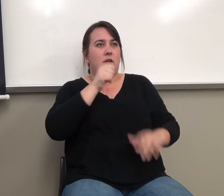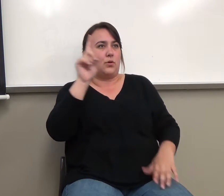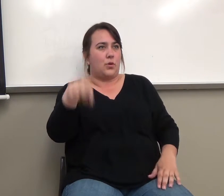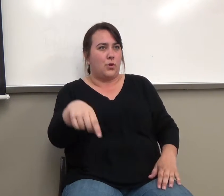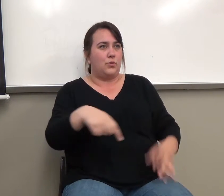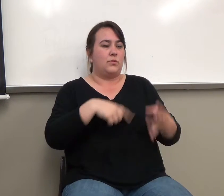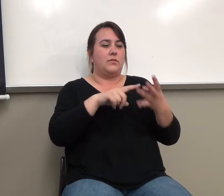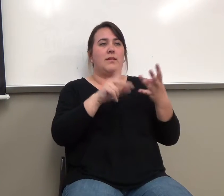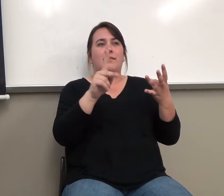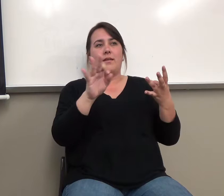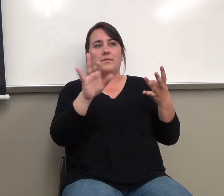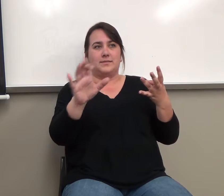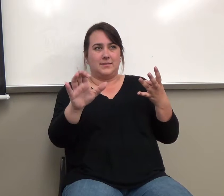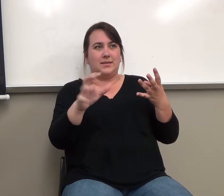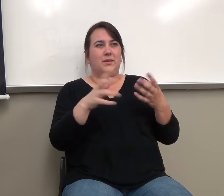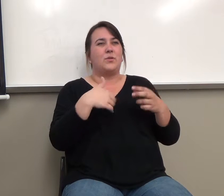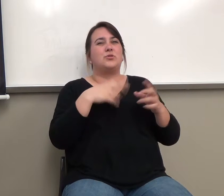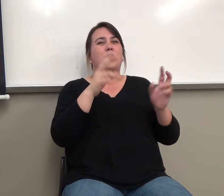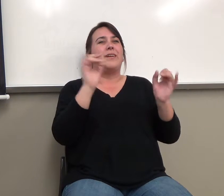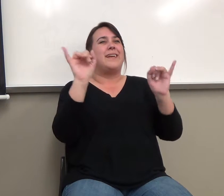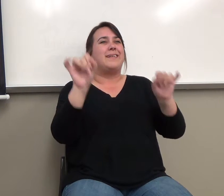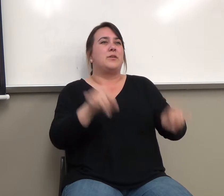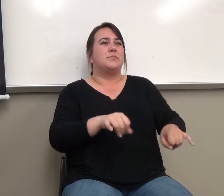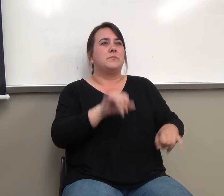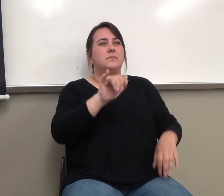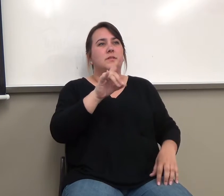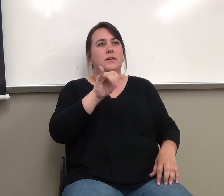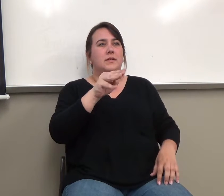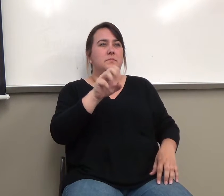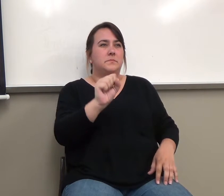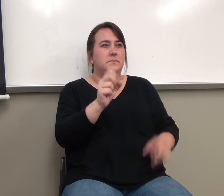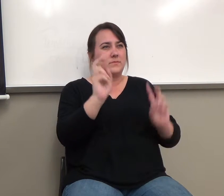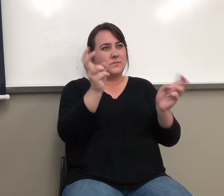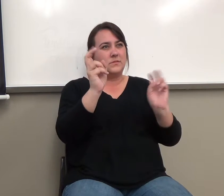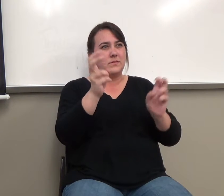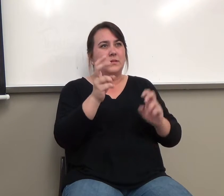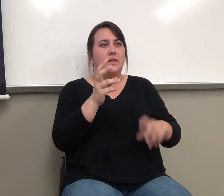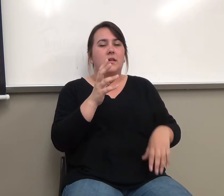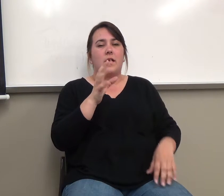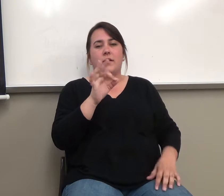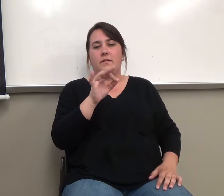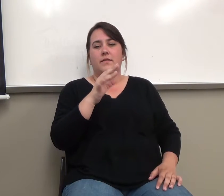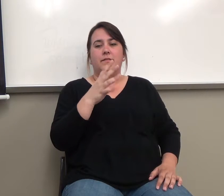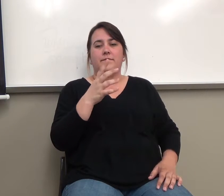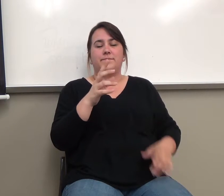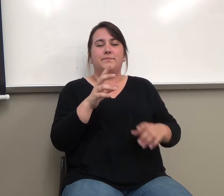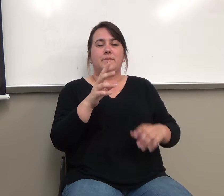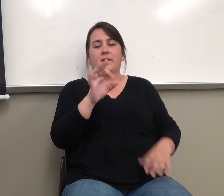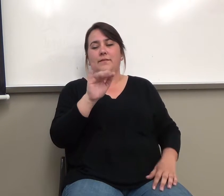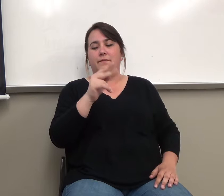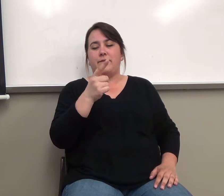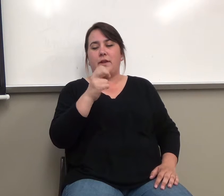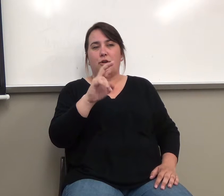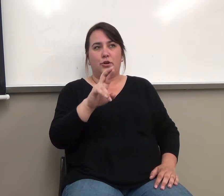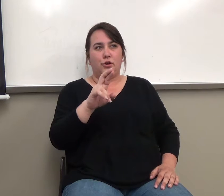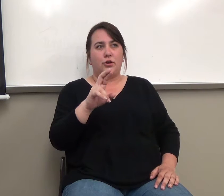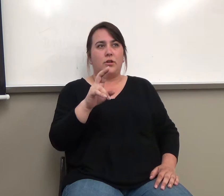translate. Those are idioms. Remember that finger licking good is an idiom. It doesn't translate well to other